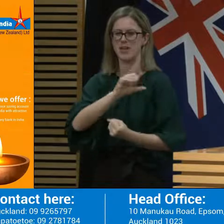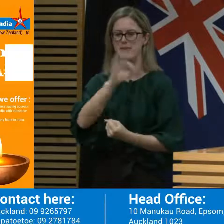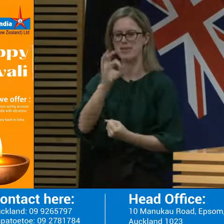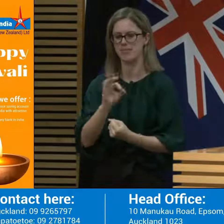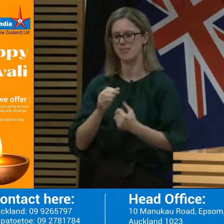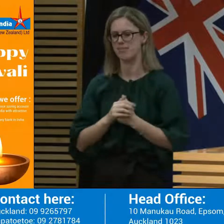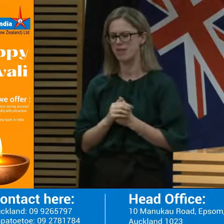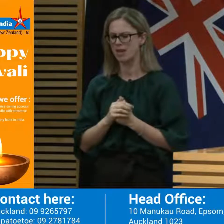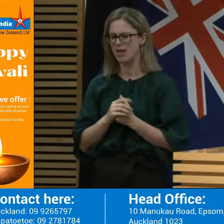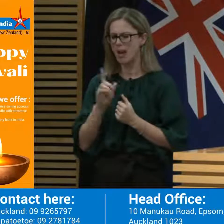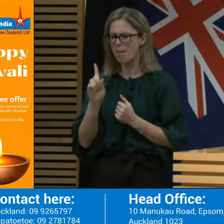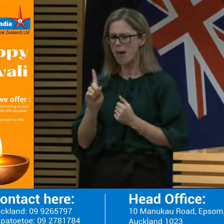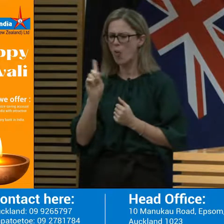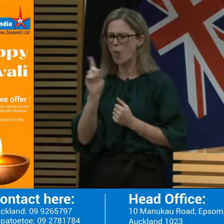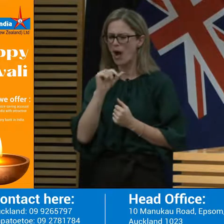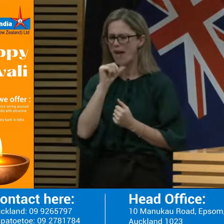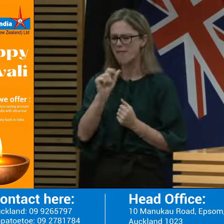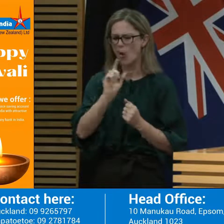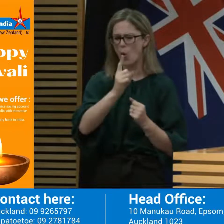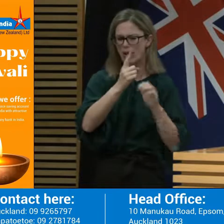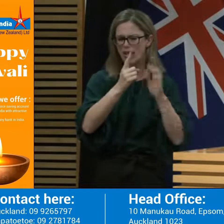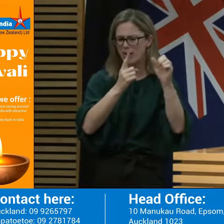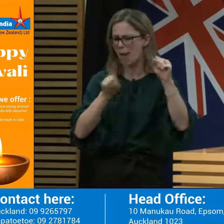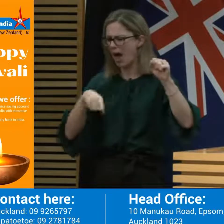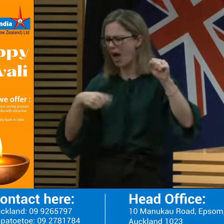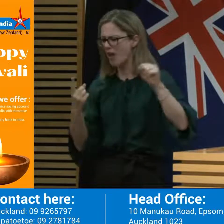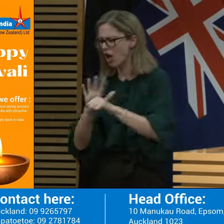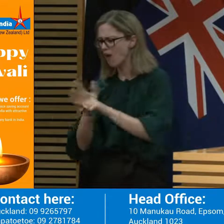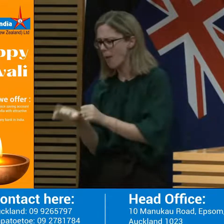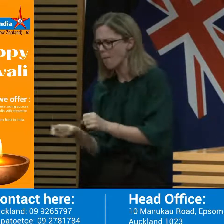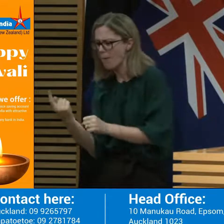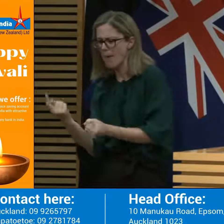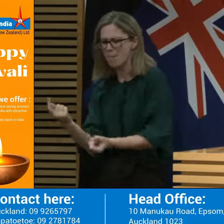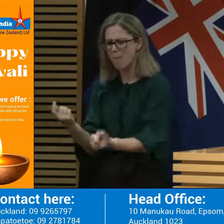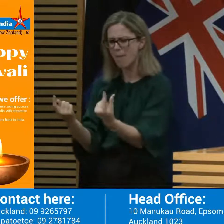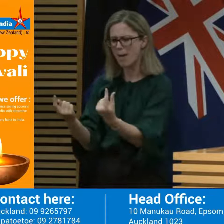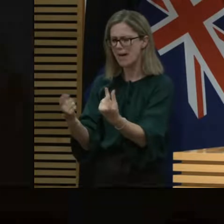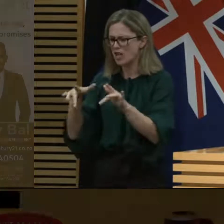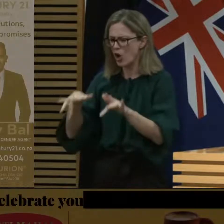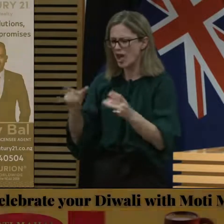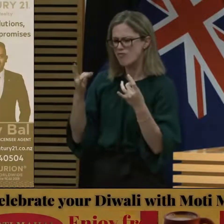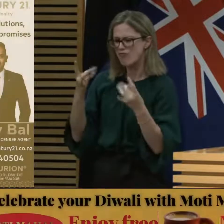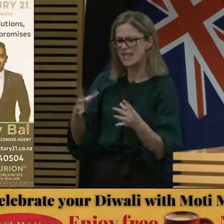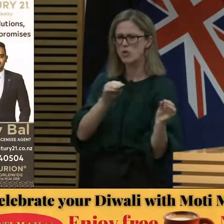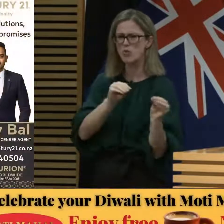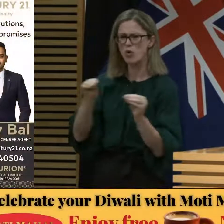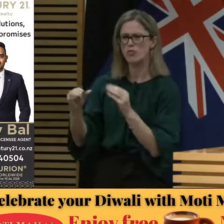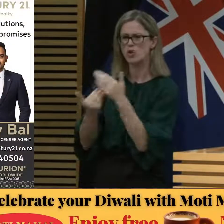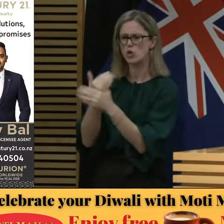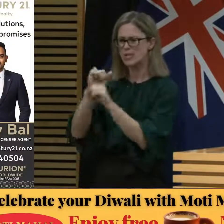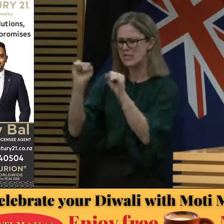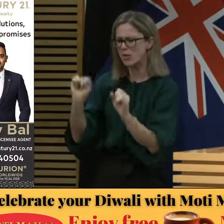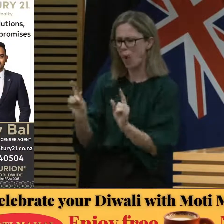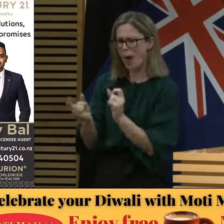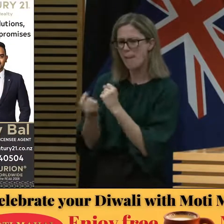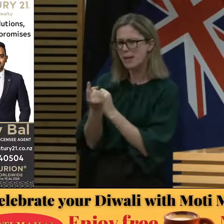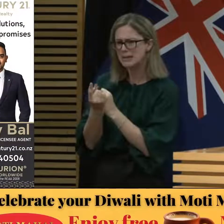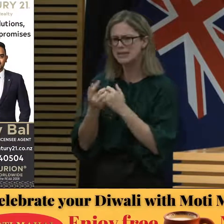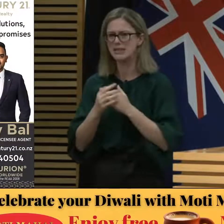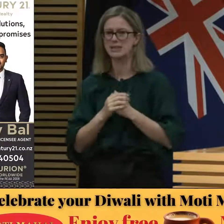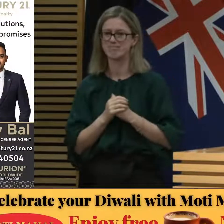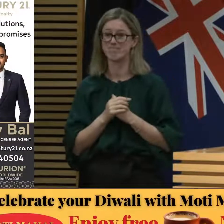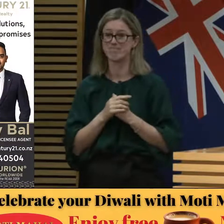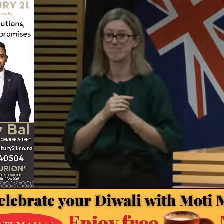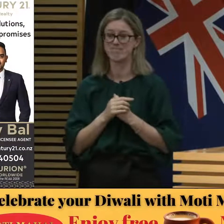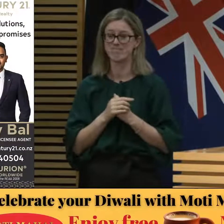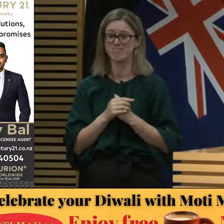if we have cases in the meantime outside of Auckland and before we are ready to move into the new framework? You can already